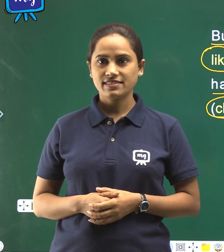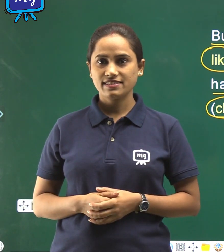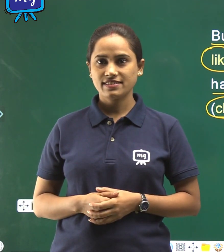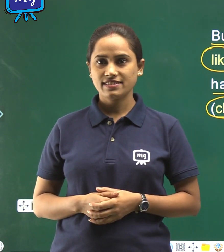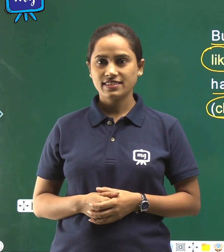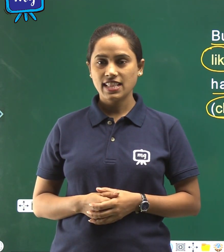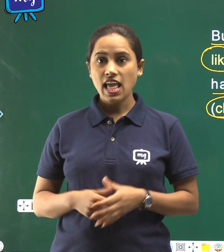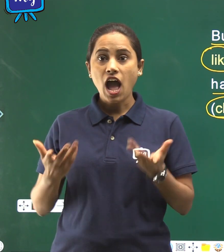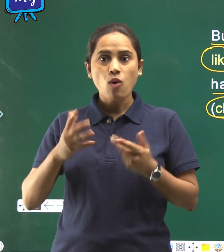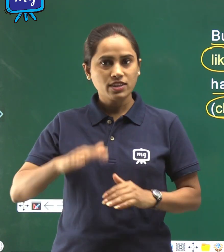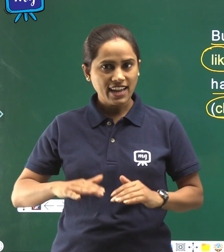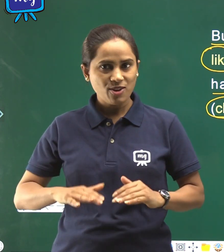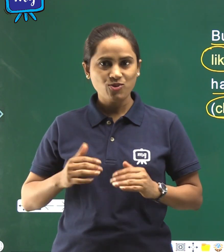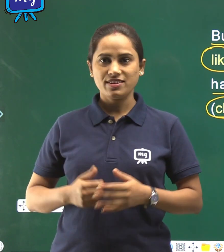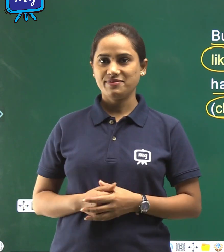how childhood,